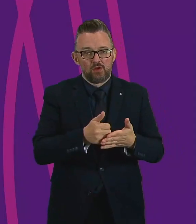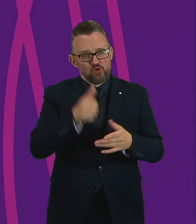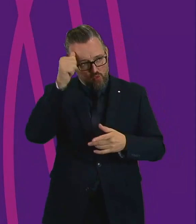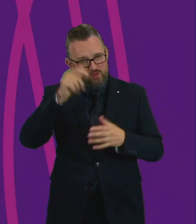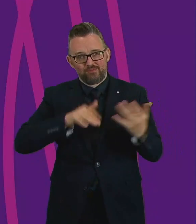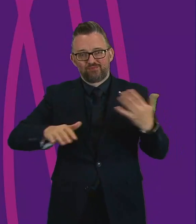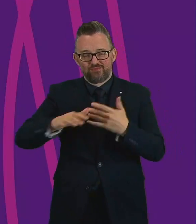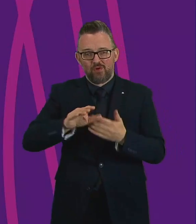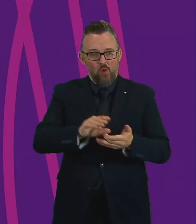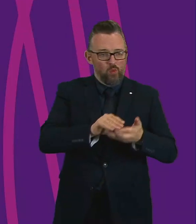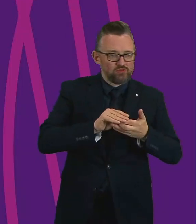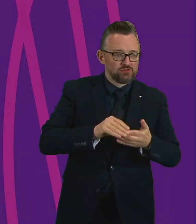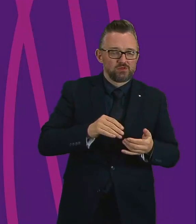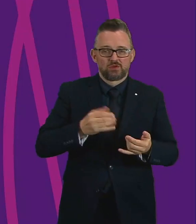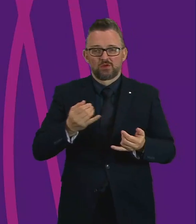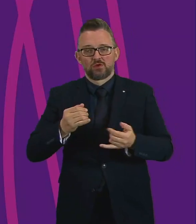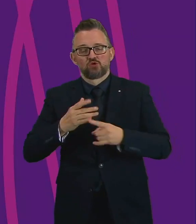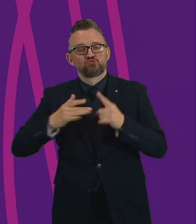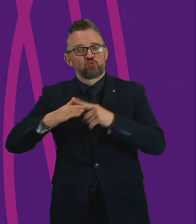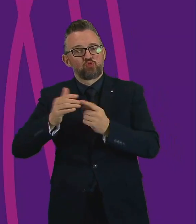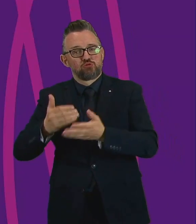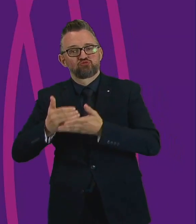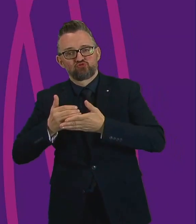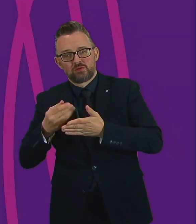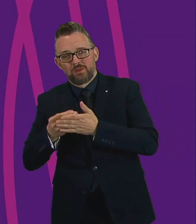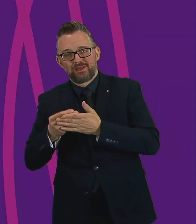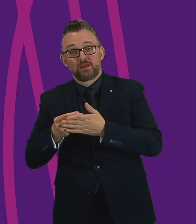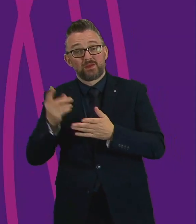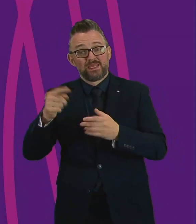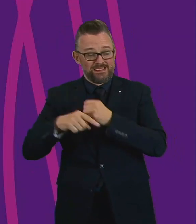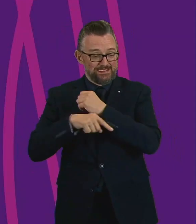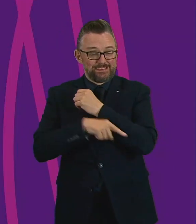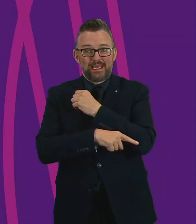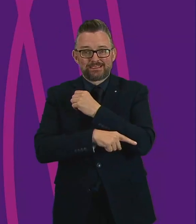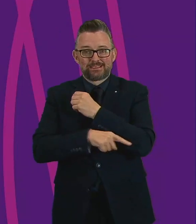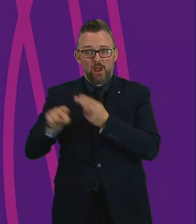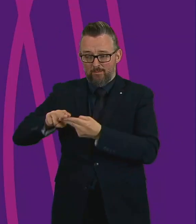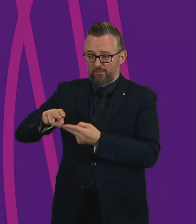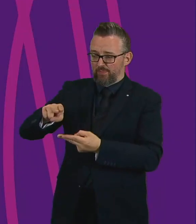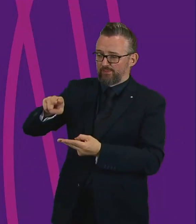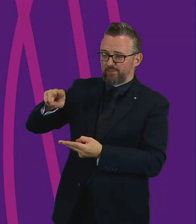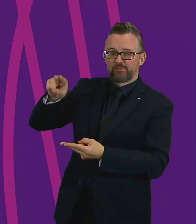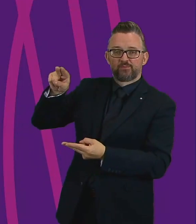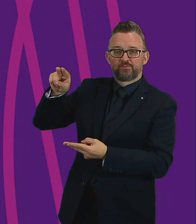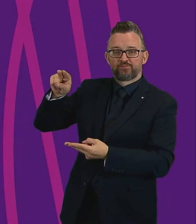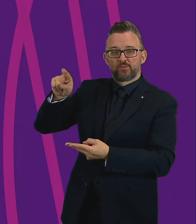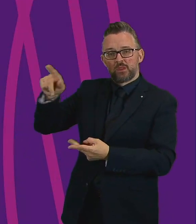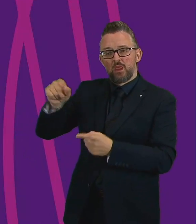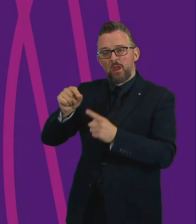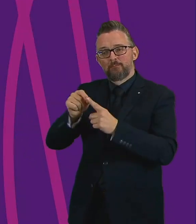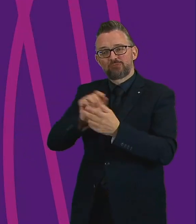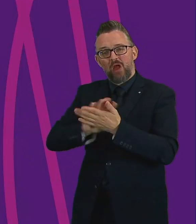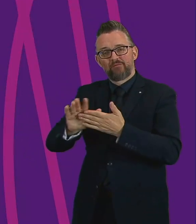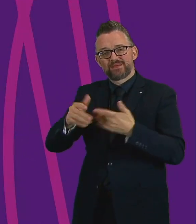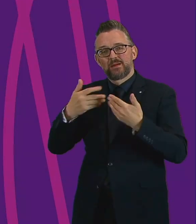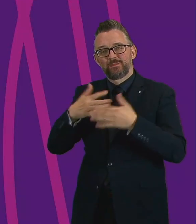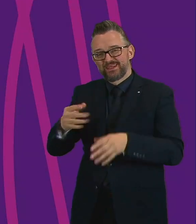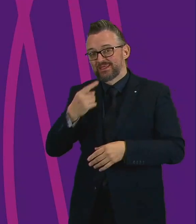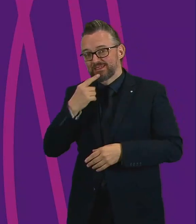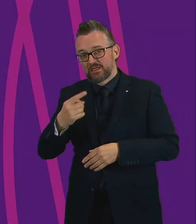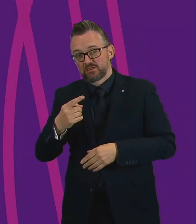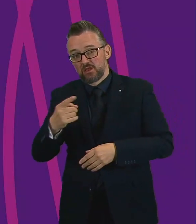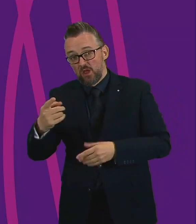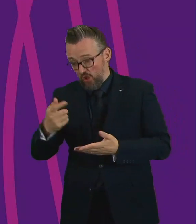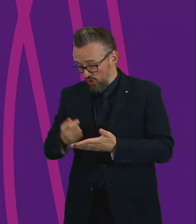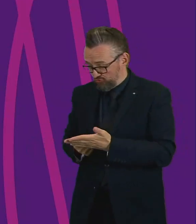support, wages, social security, etc., are rising. Debt too is rising, but as Patrick Harvey pointed out, the capacity to repay